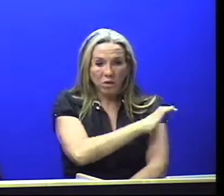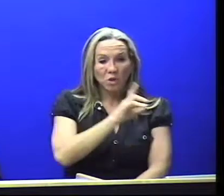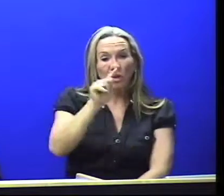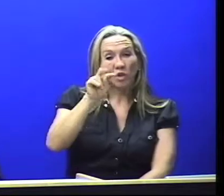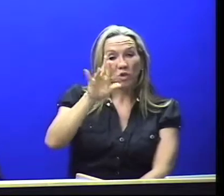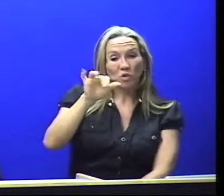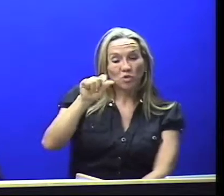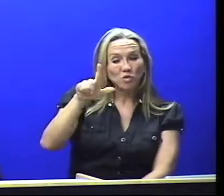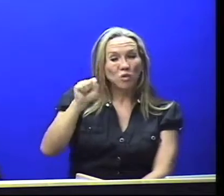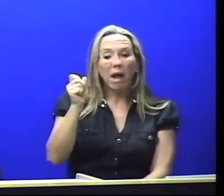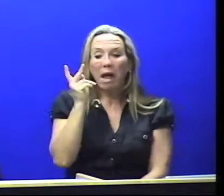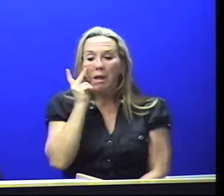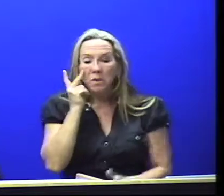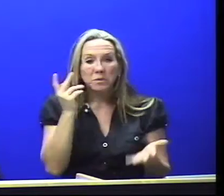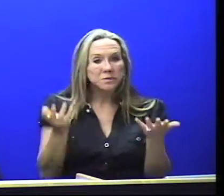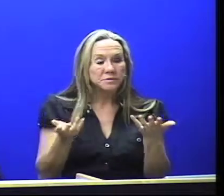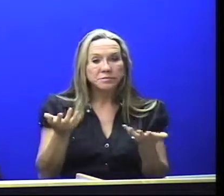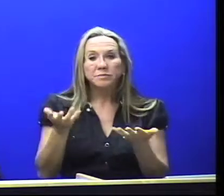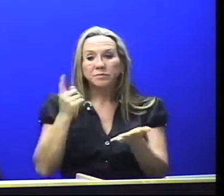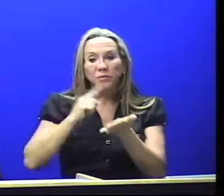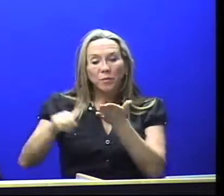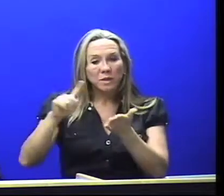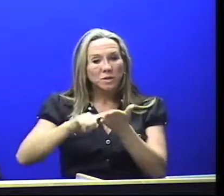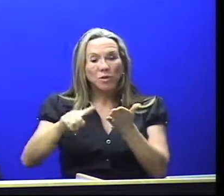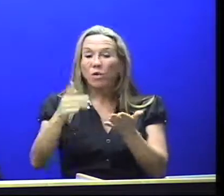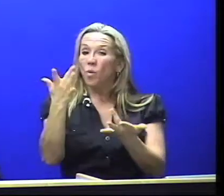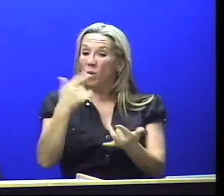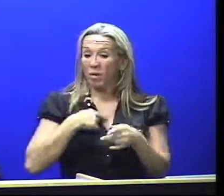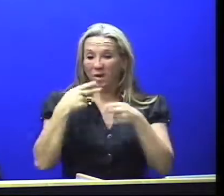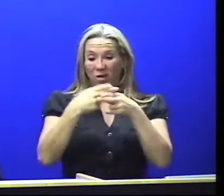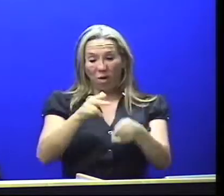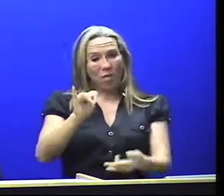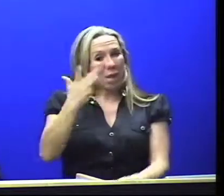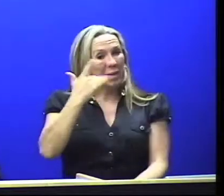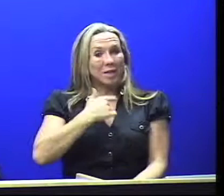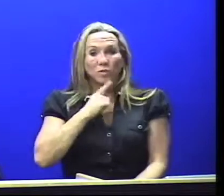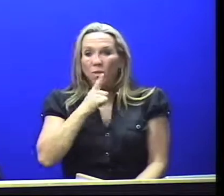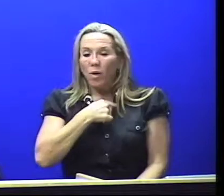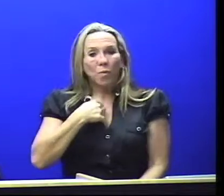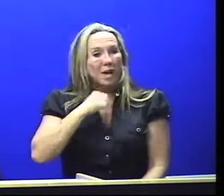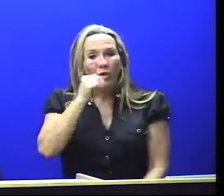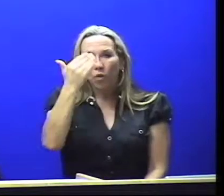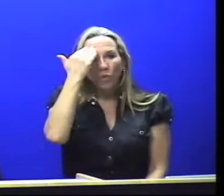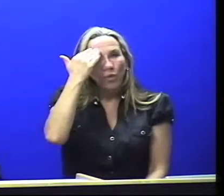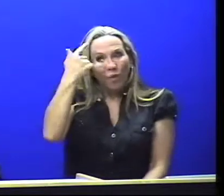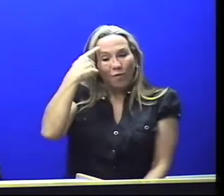that is because we don't know for